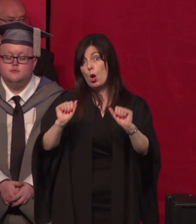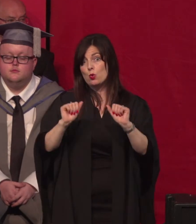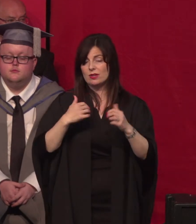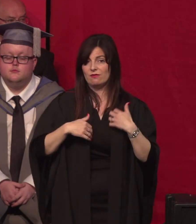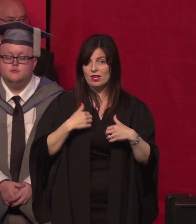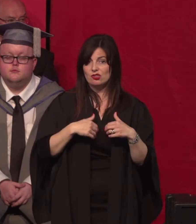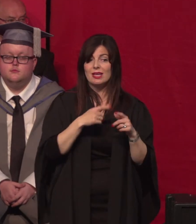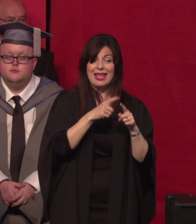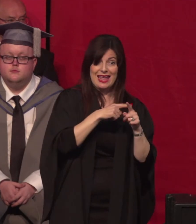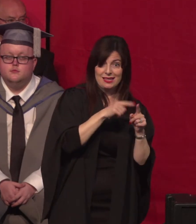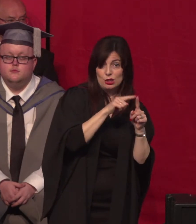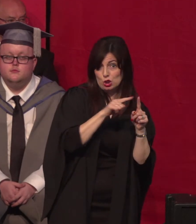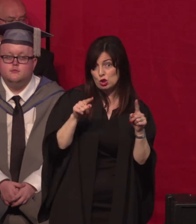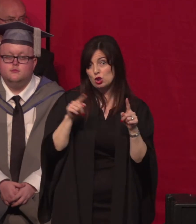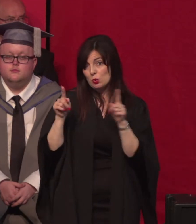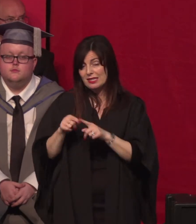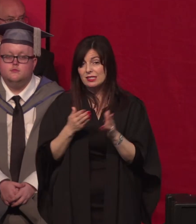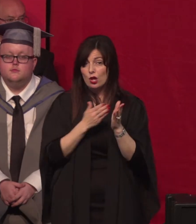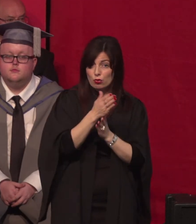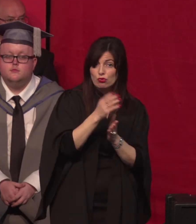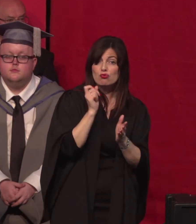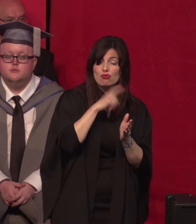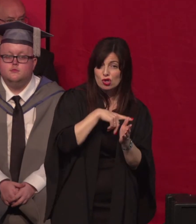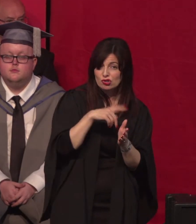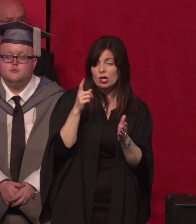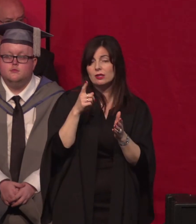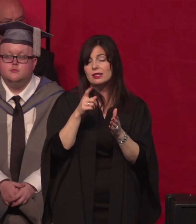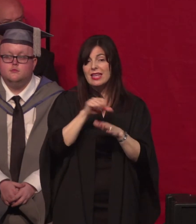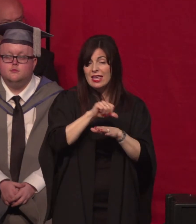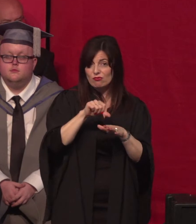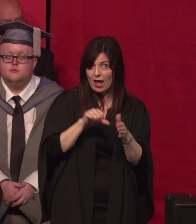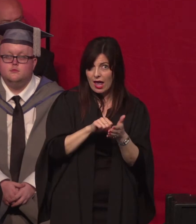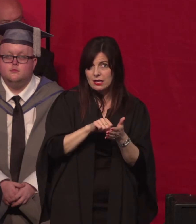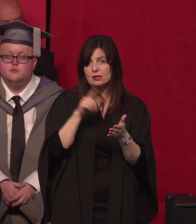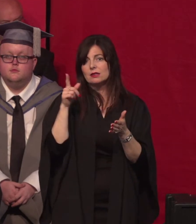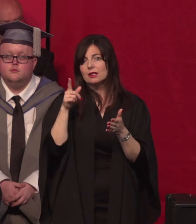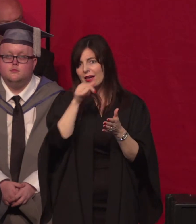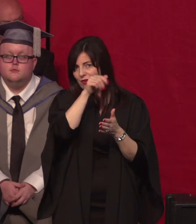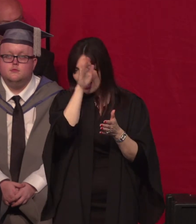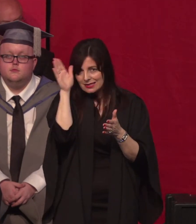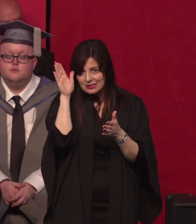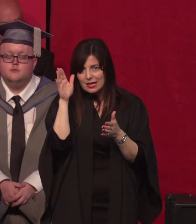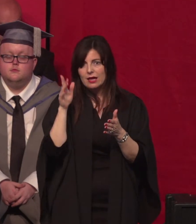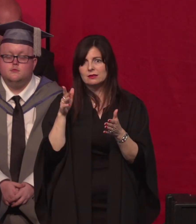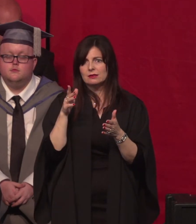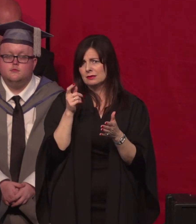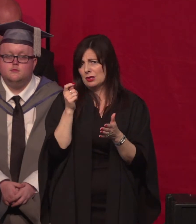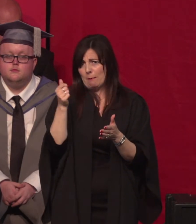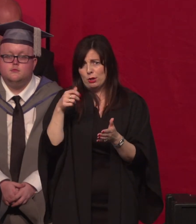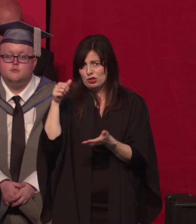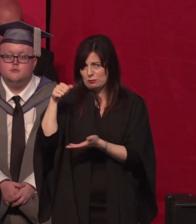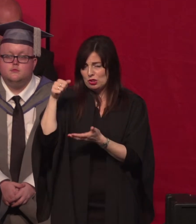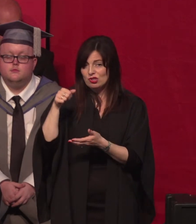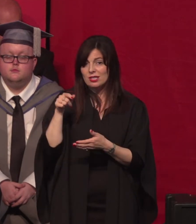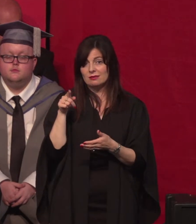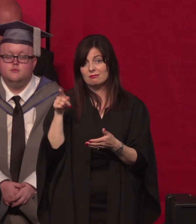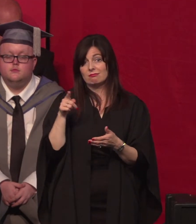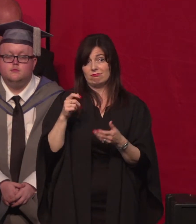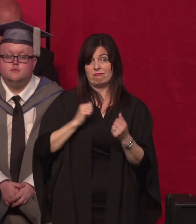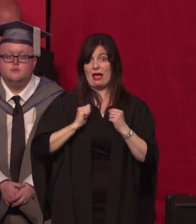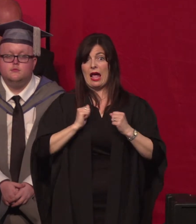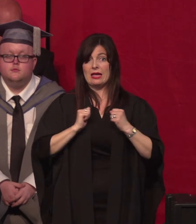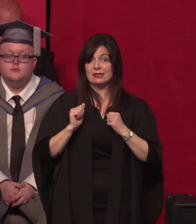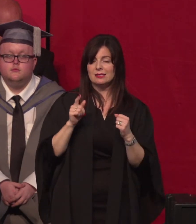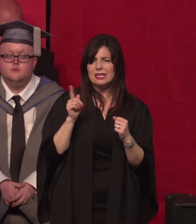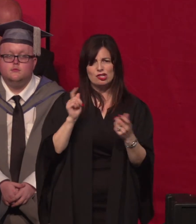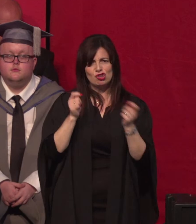to India via Russia, Iran, Afghanistan, albeit on a tight student budget. It was a journey that changed his life and